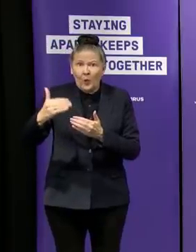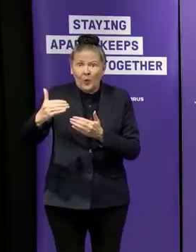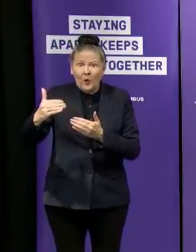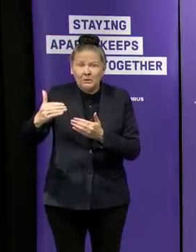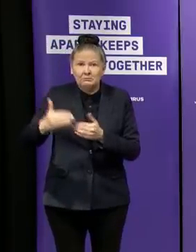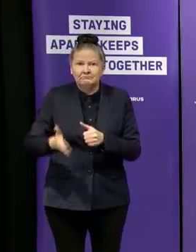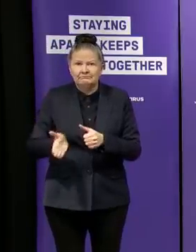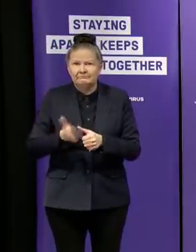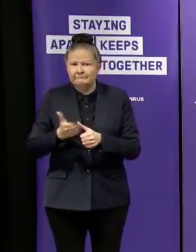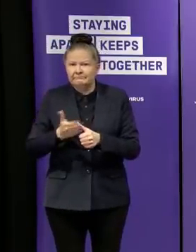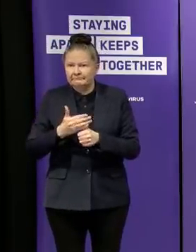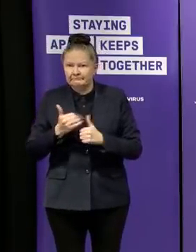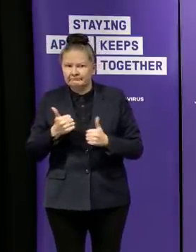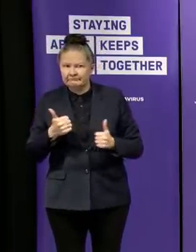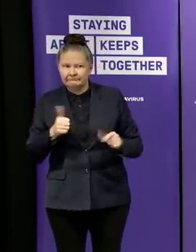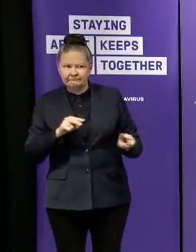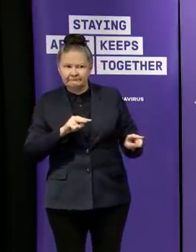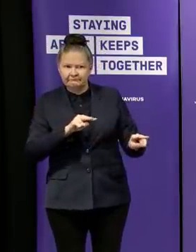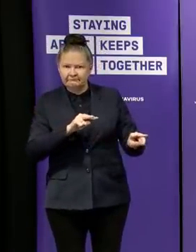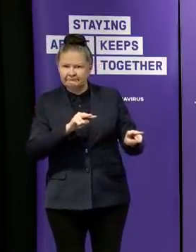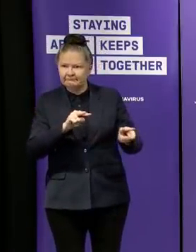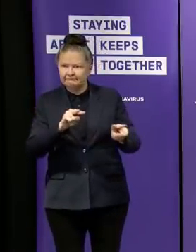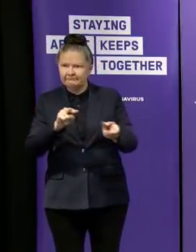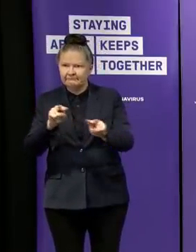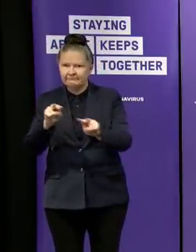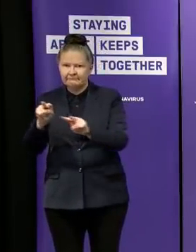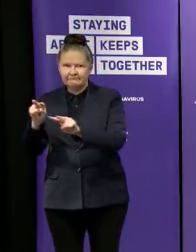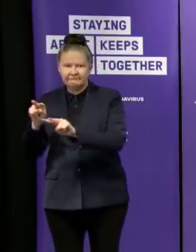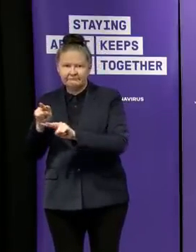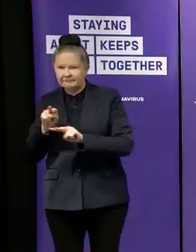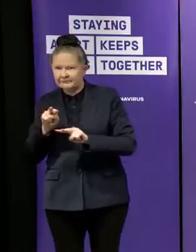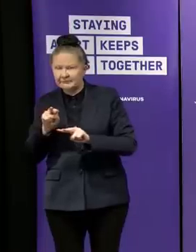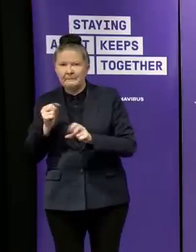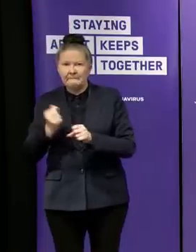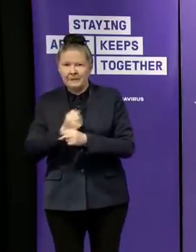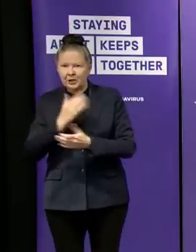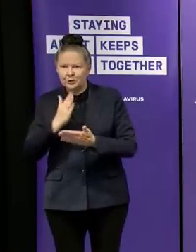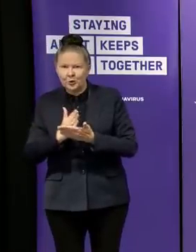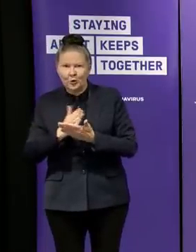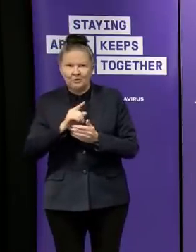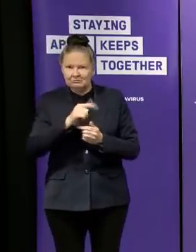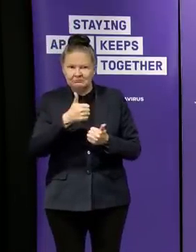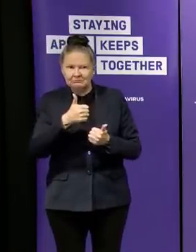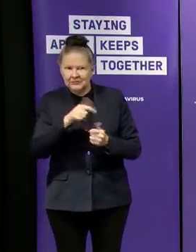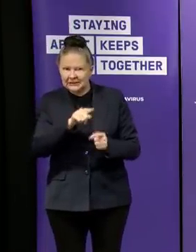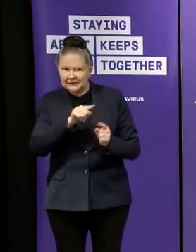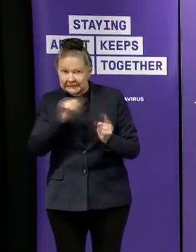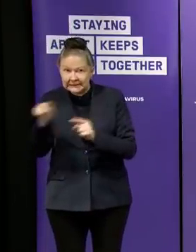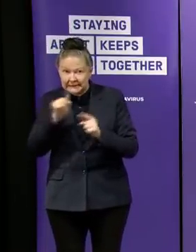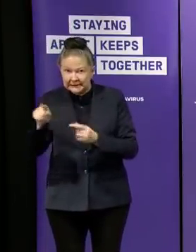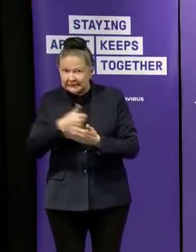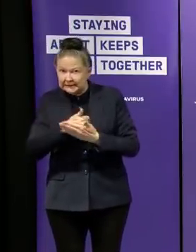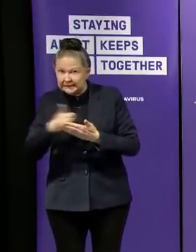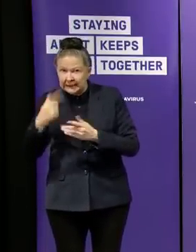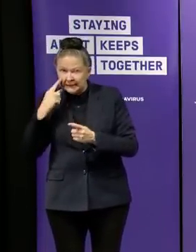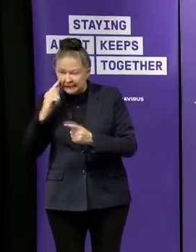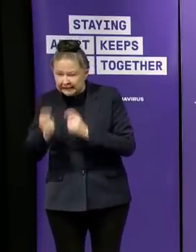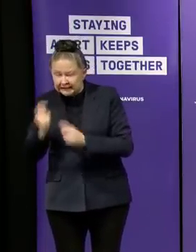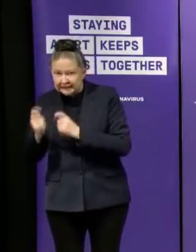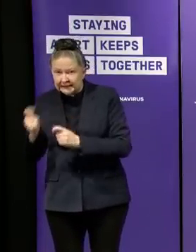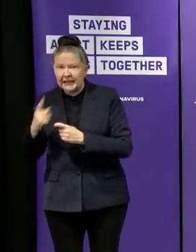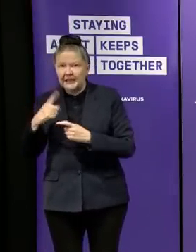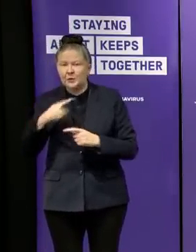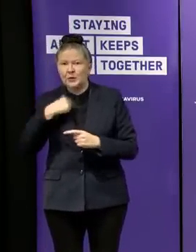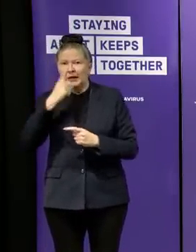certainty and the protection of having the public health information, testing and responses in place. So